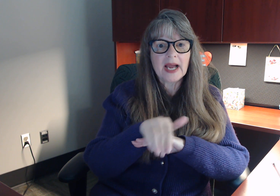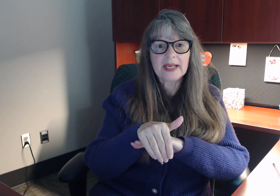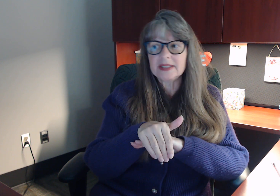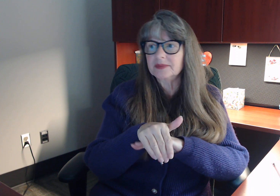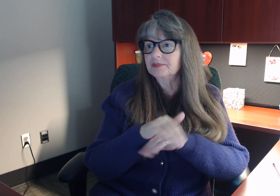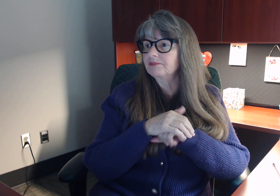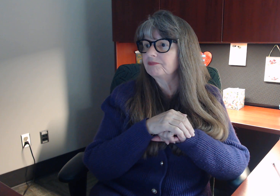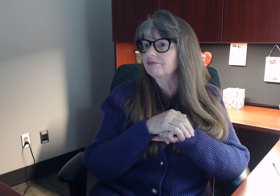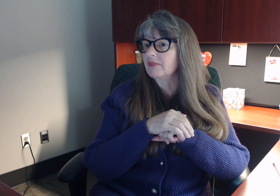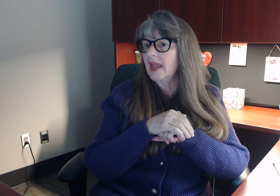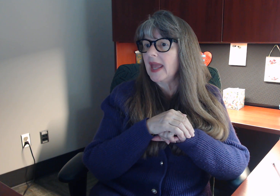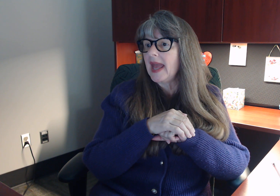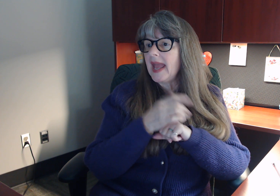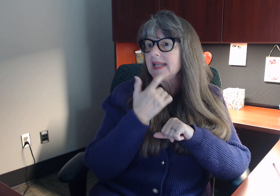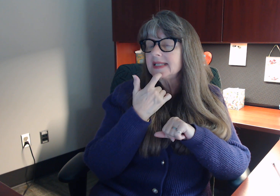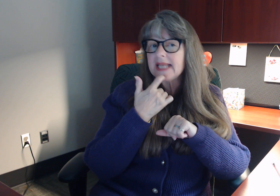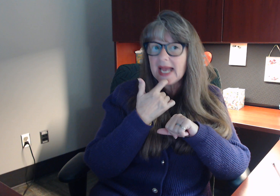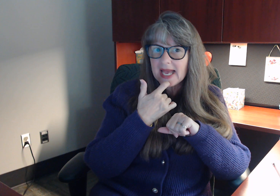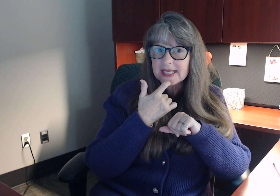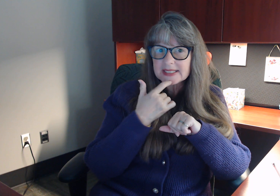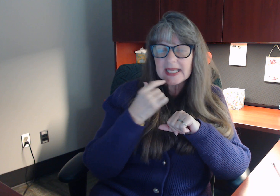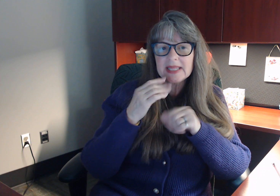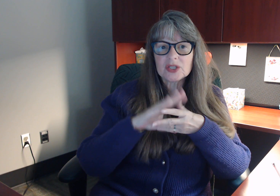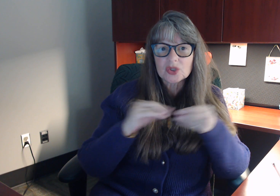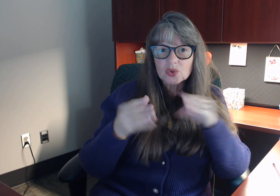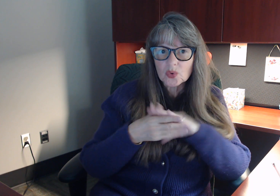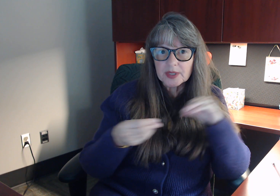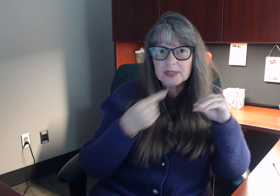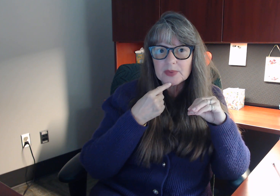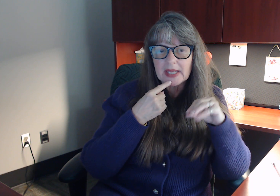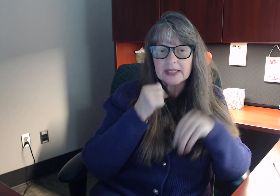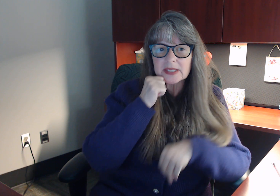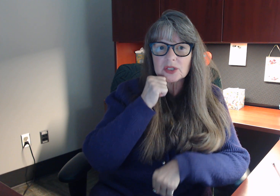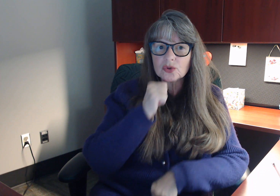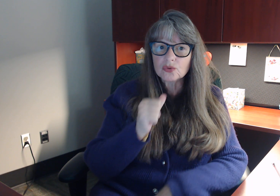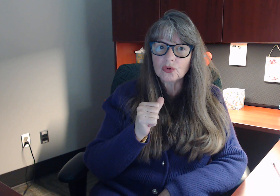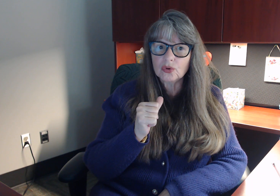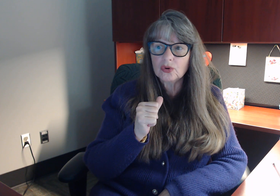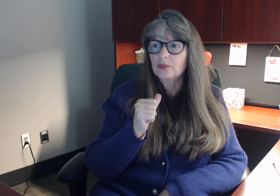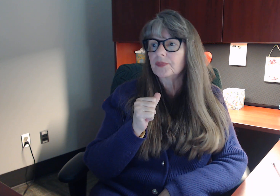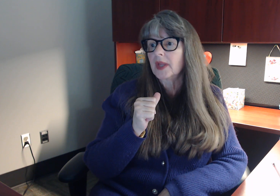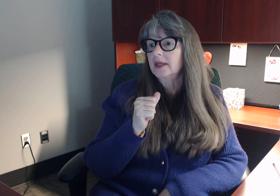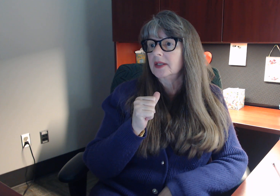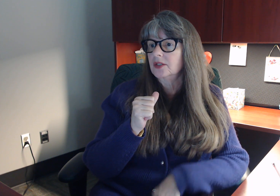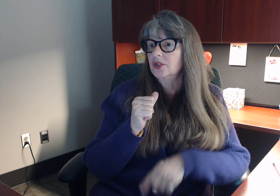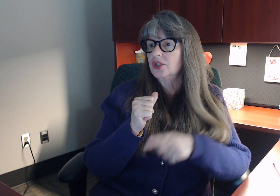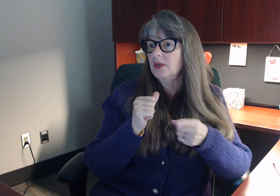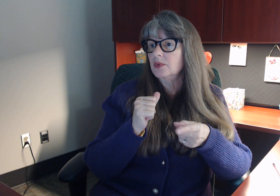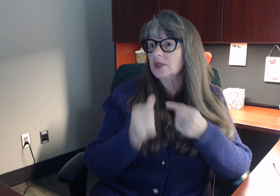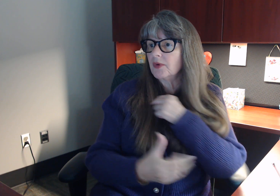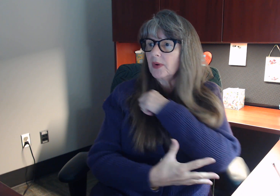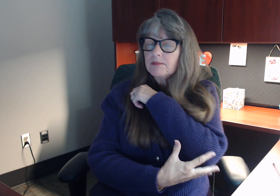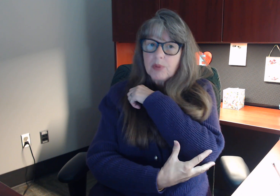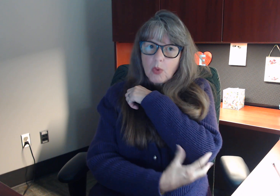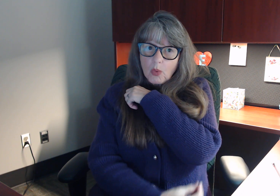night. And it says, and the story was like this little girl. She was very